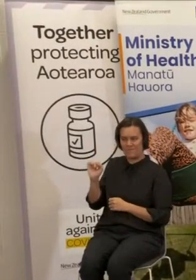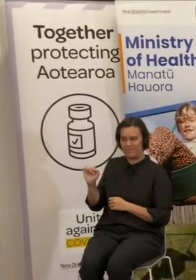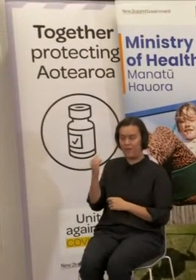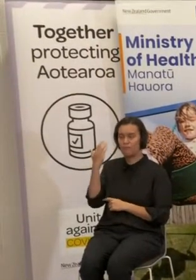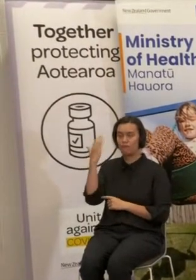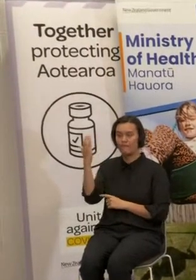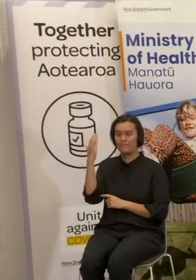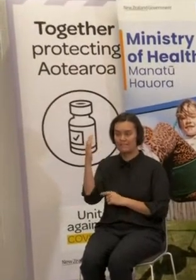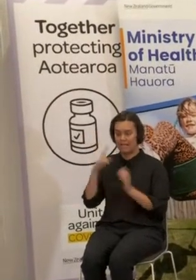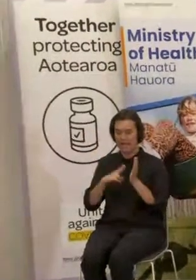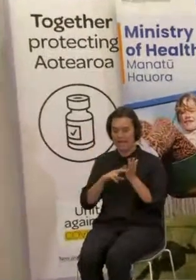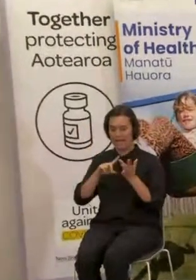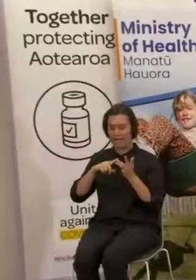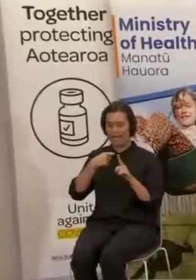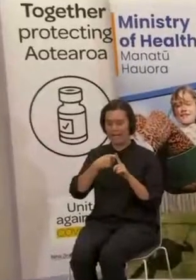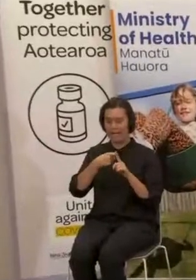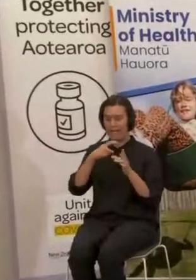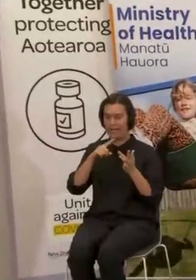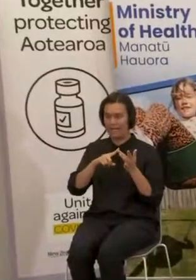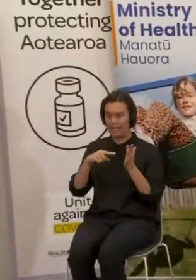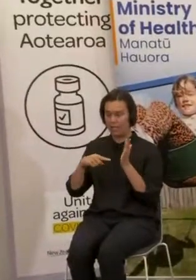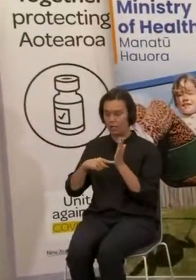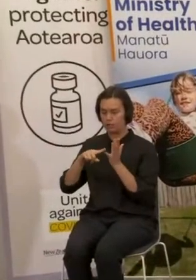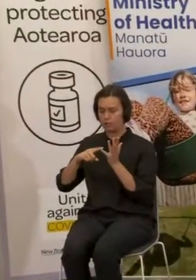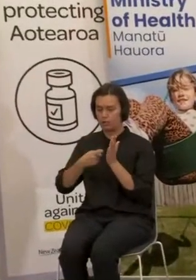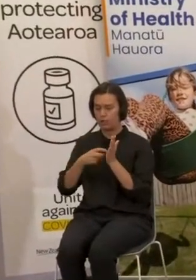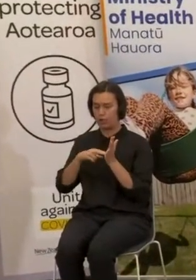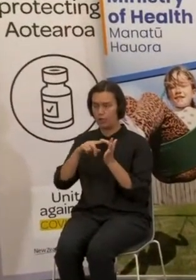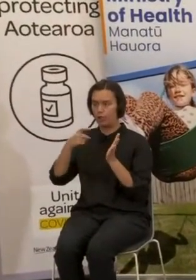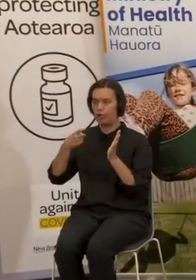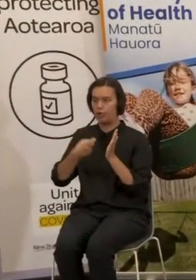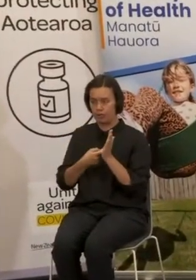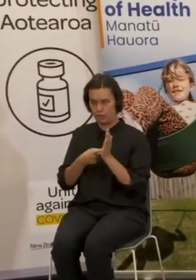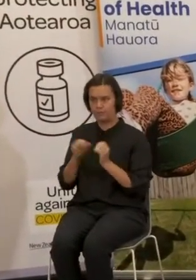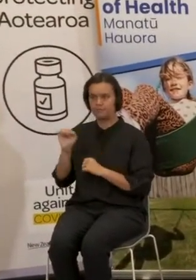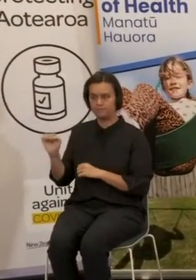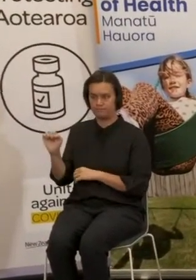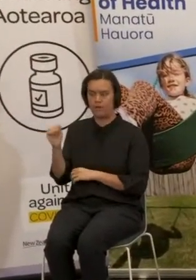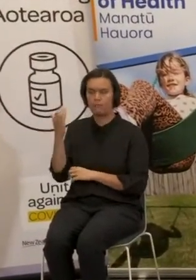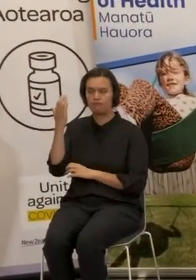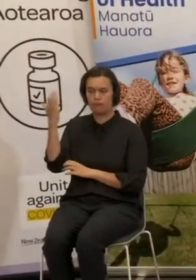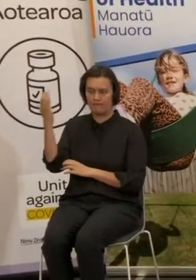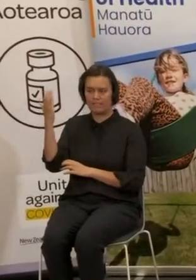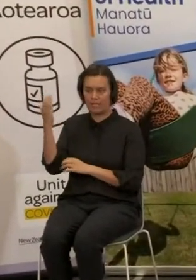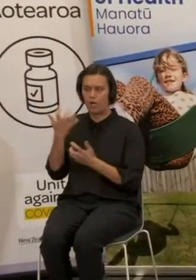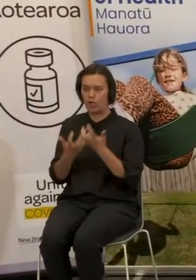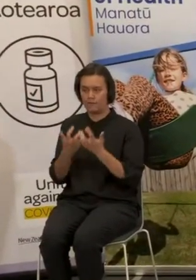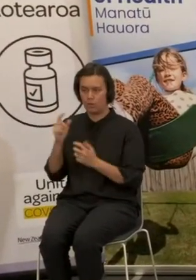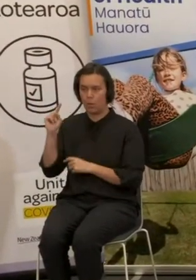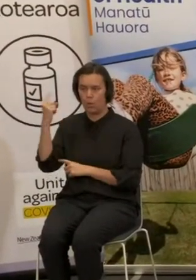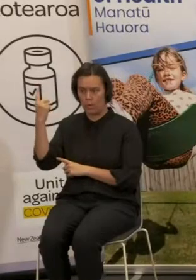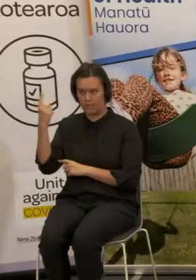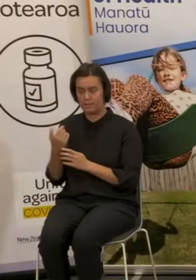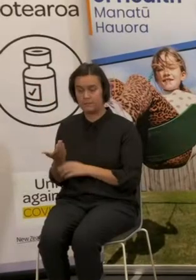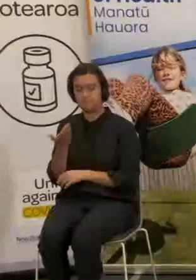of the Immunisation Advisory Centre at the University of Auckland, and on my left here, Tamati